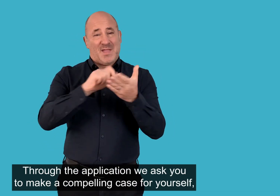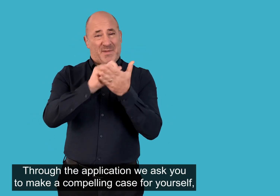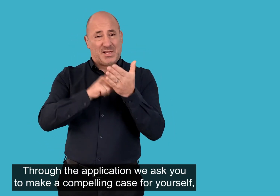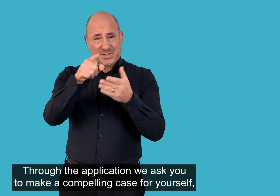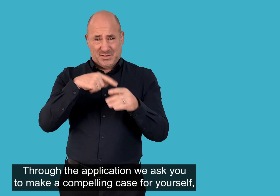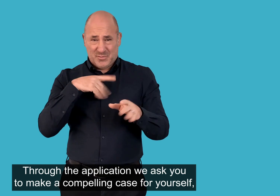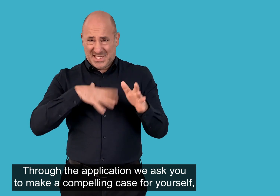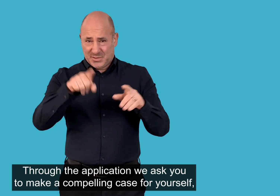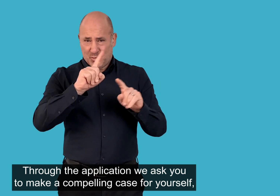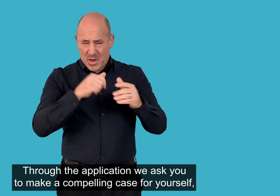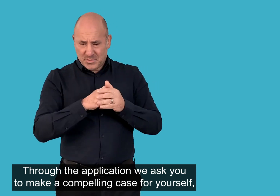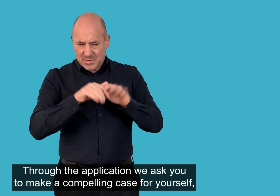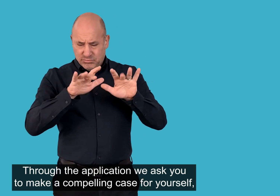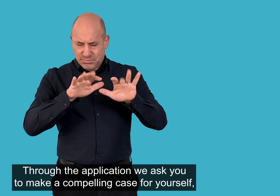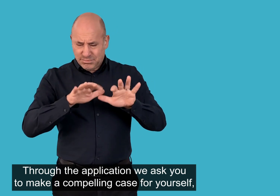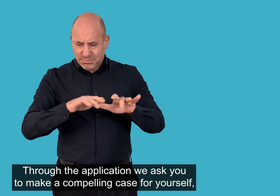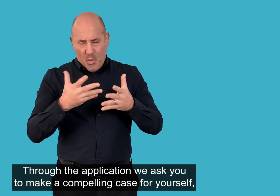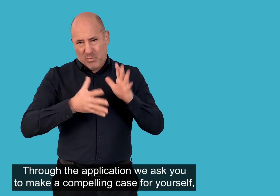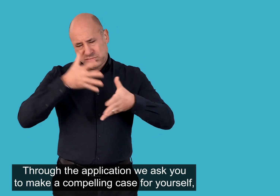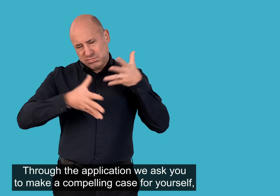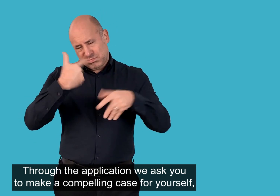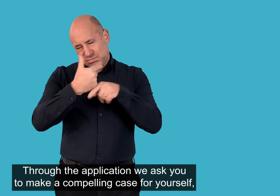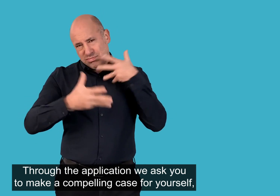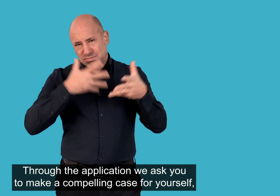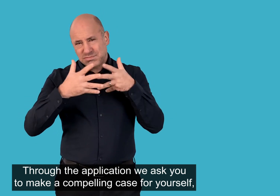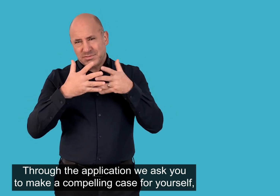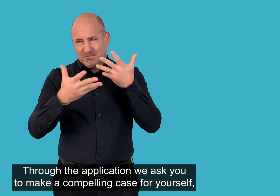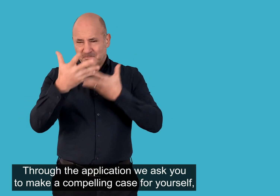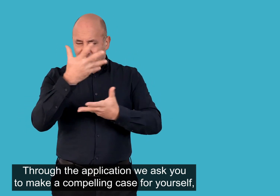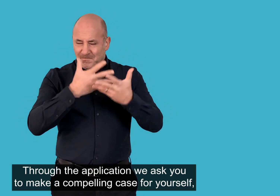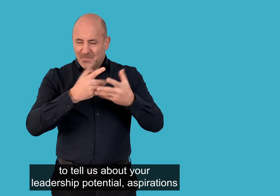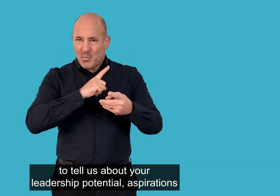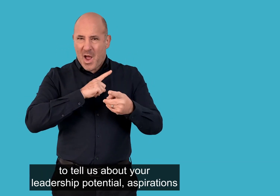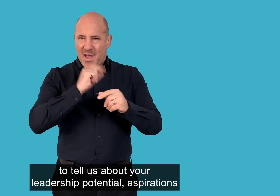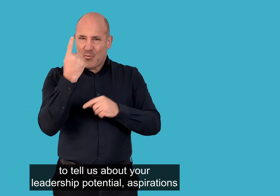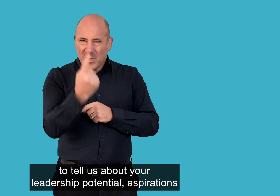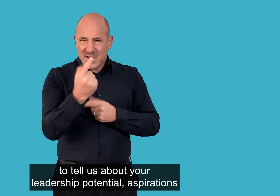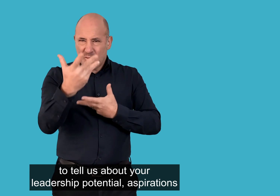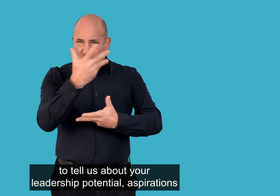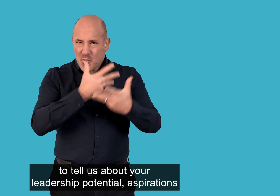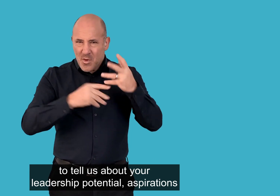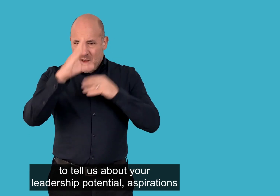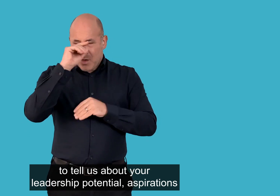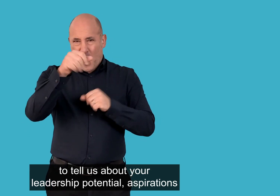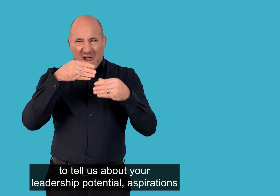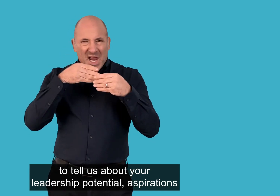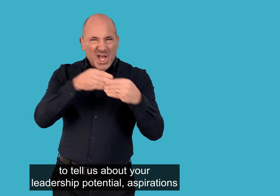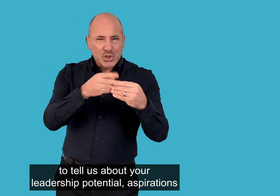Through the application, we ask you to make a compelling case for yourself, to tell us about your leadership